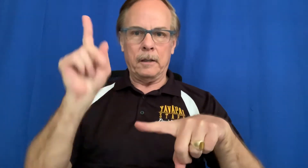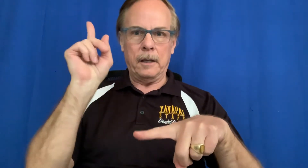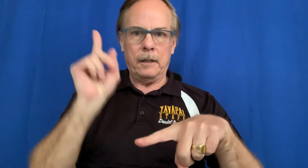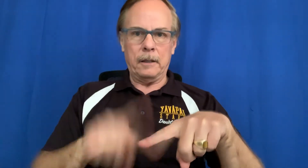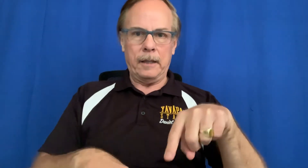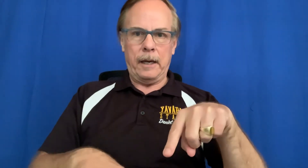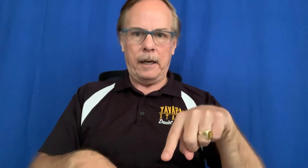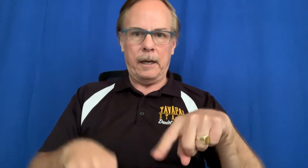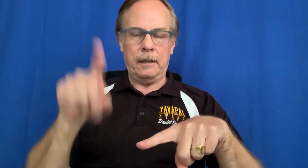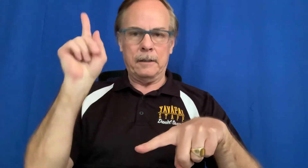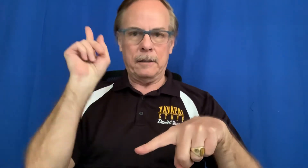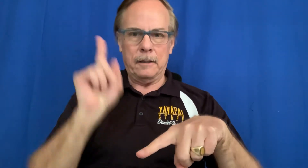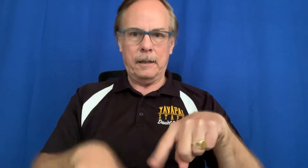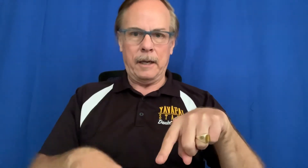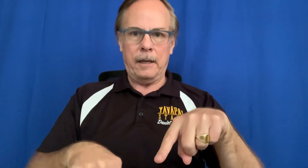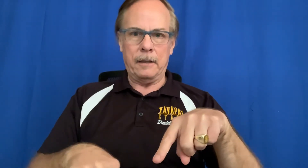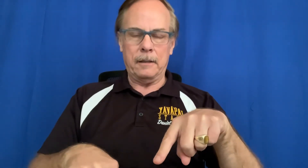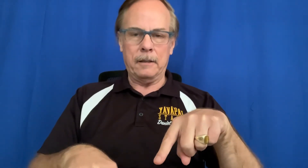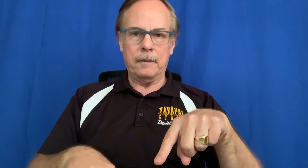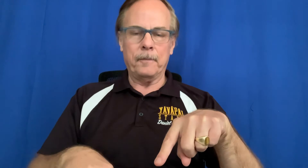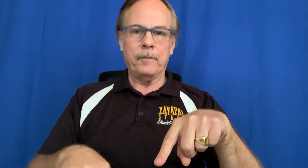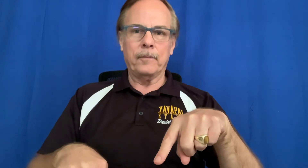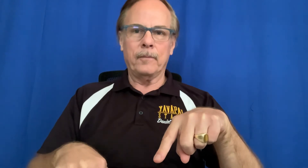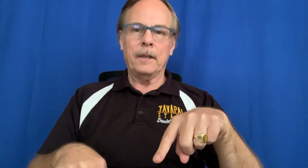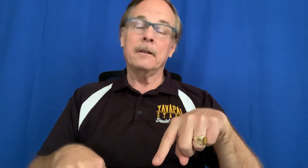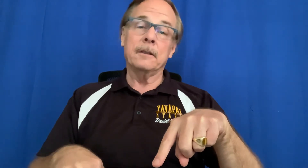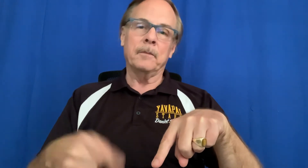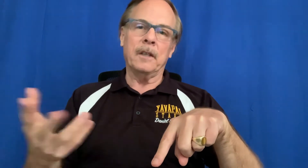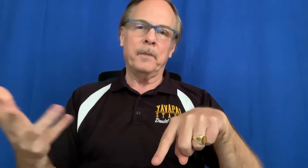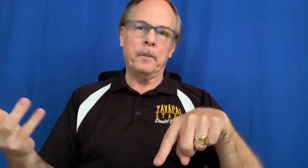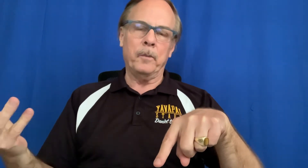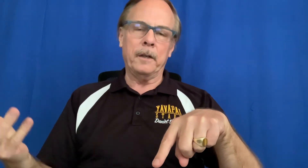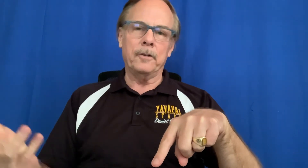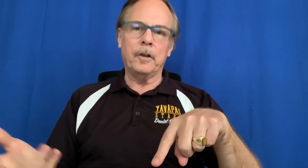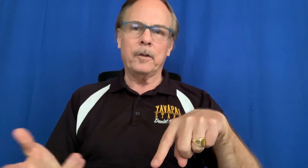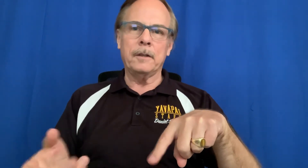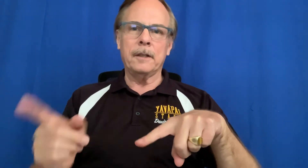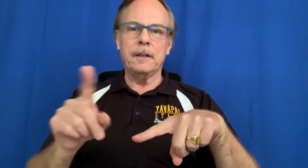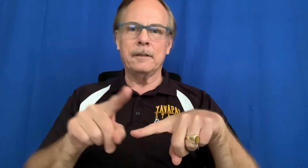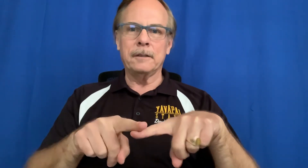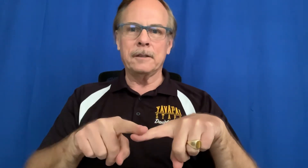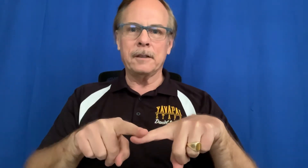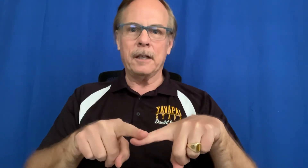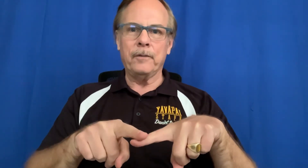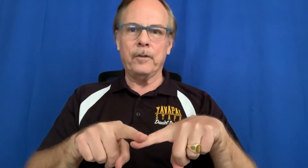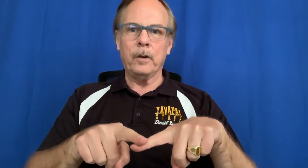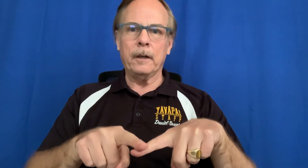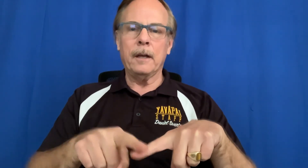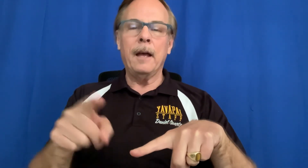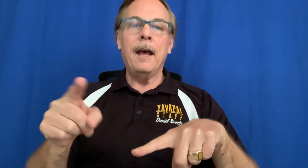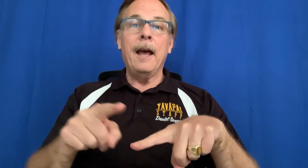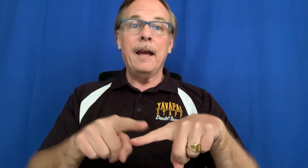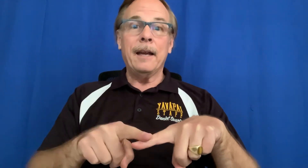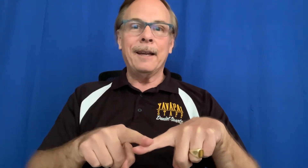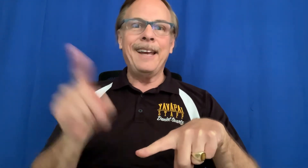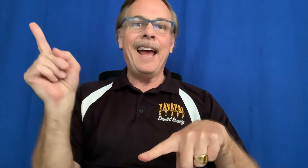that. Can't. Some deaf people make a joke and say this is a sign for